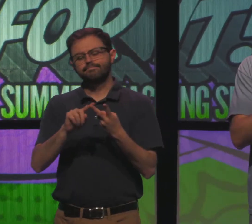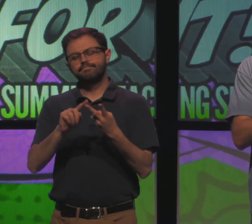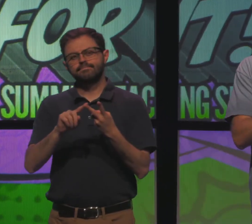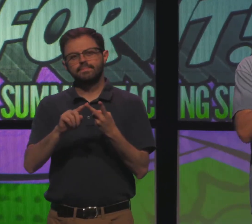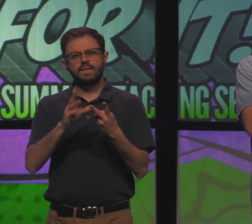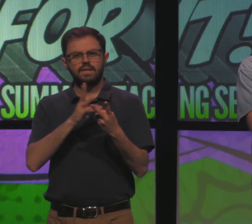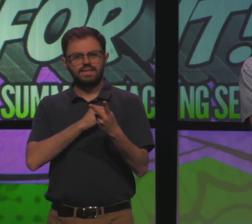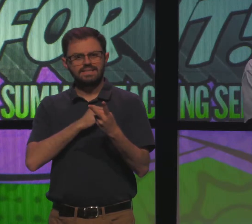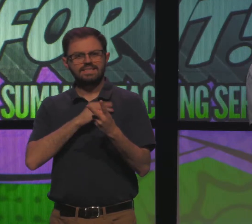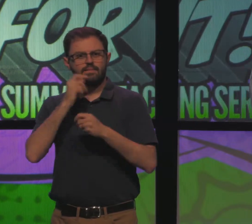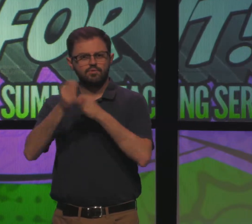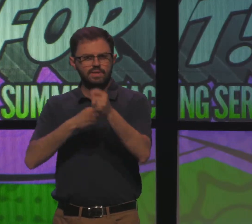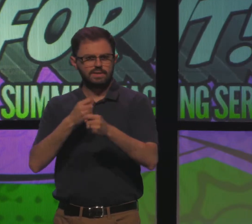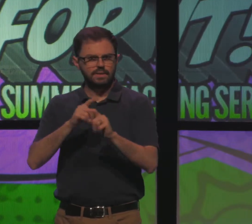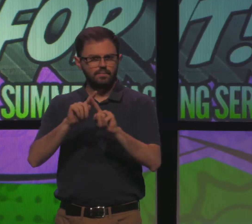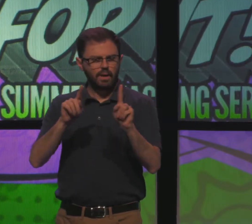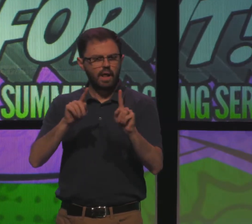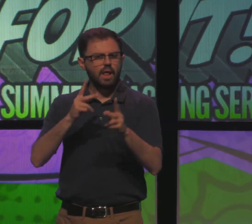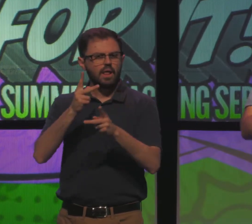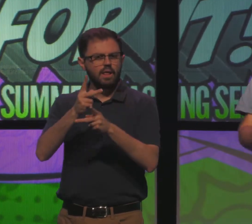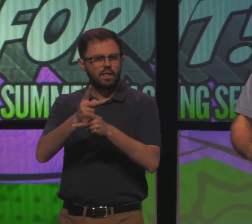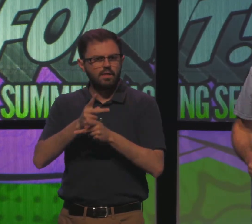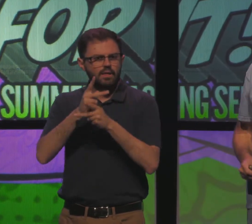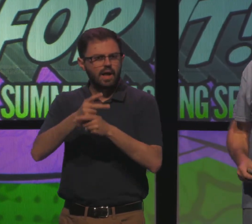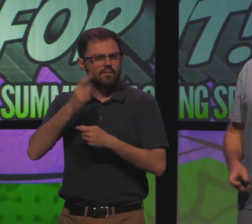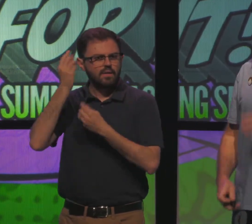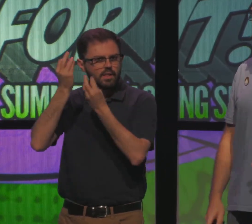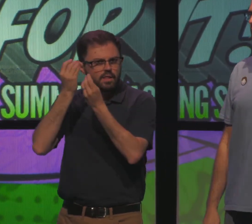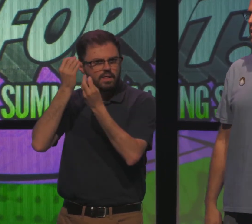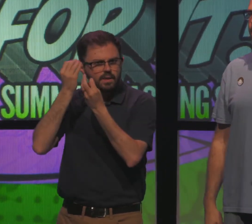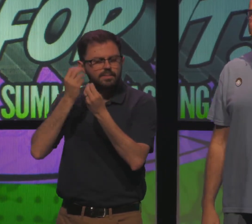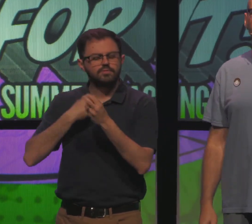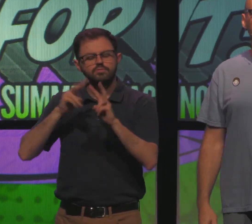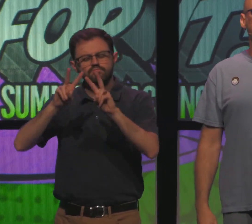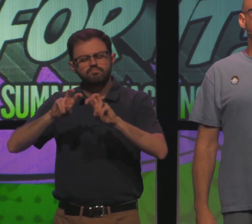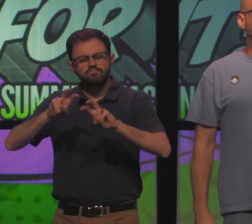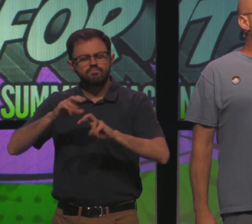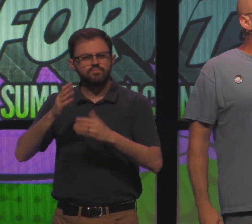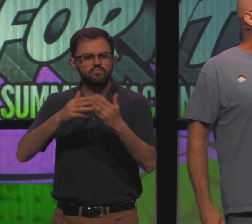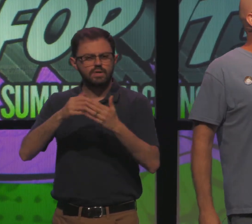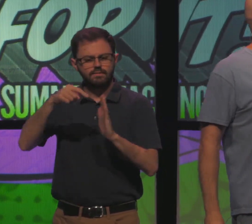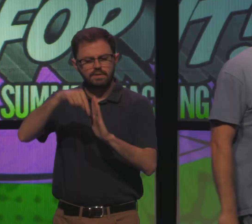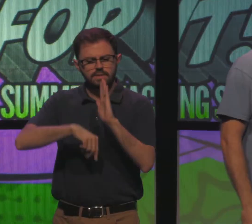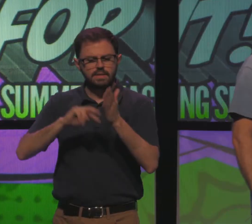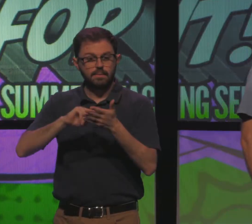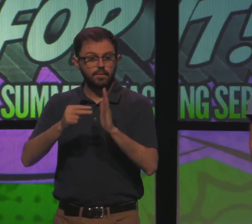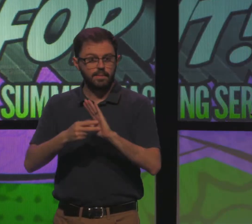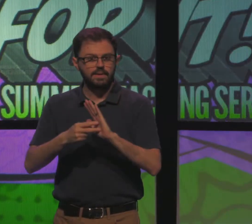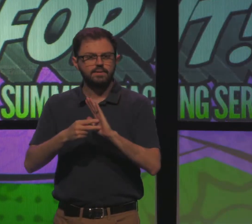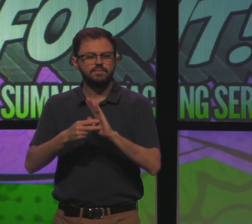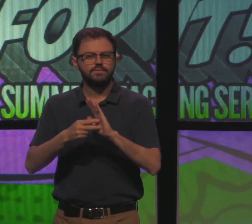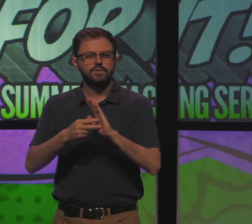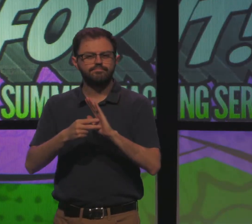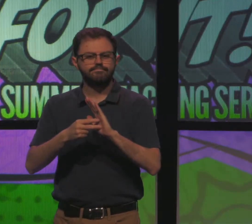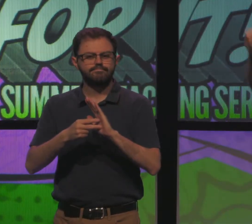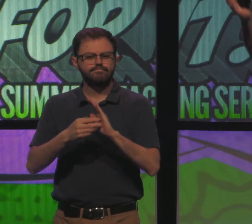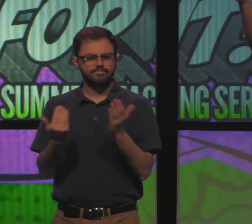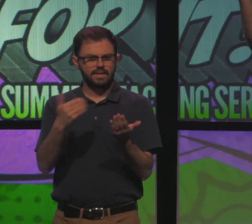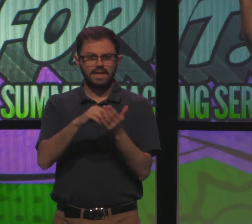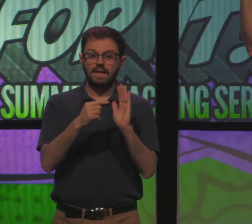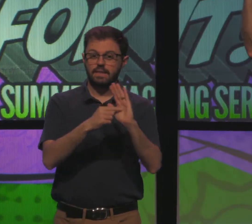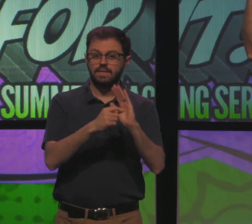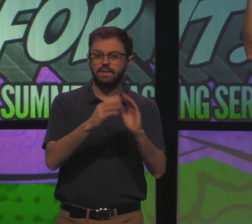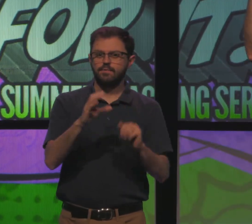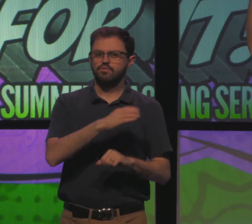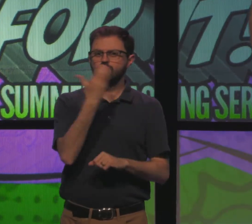deeper meaning beneath the literal interpretations within those traditions. Let's go back to Christmas Eve. How many of you have ever been